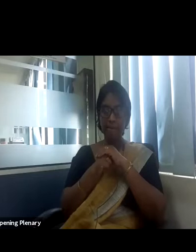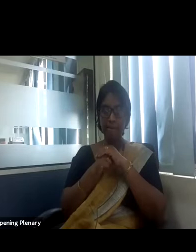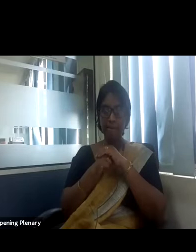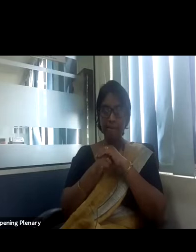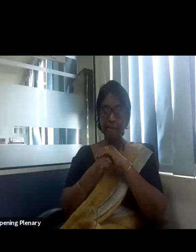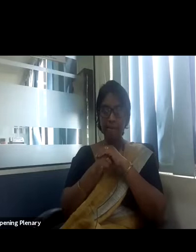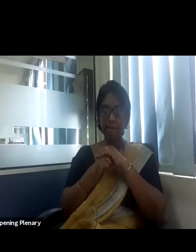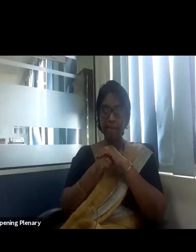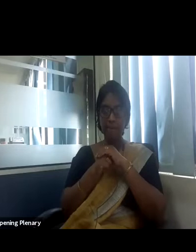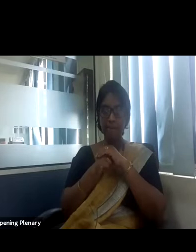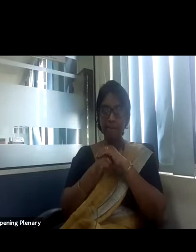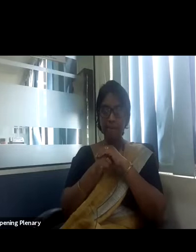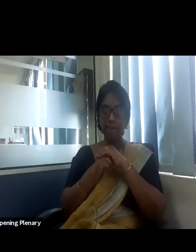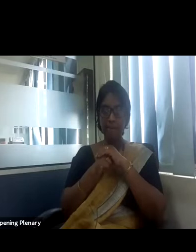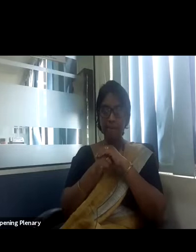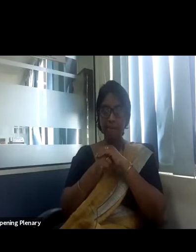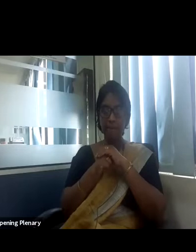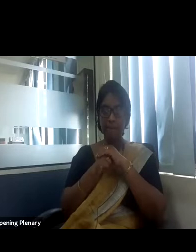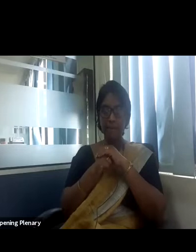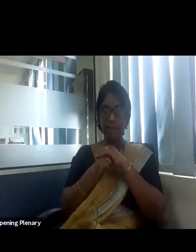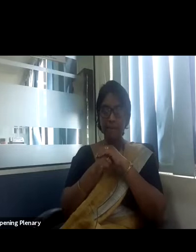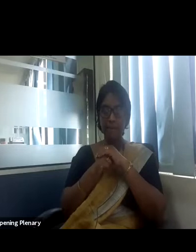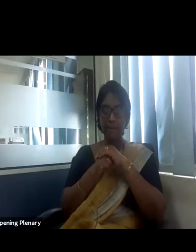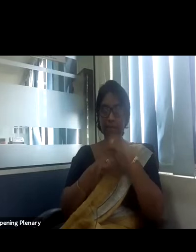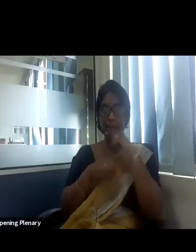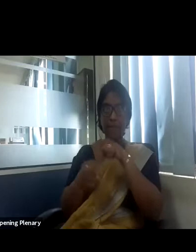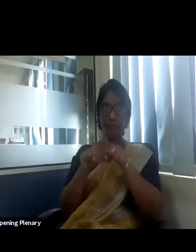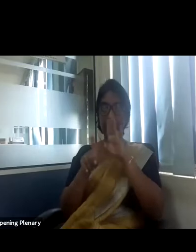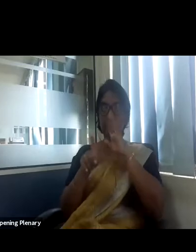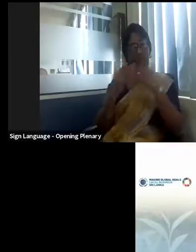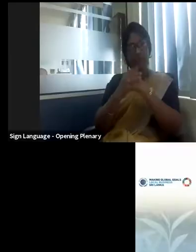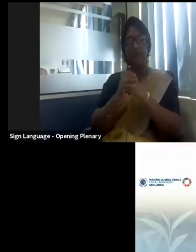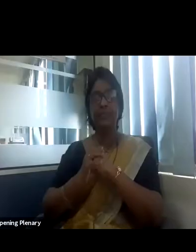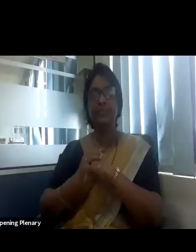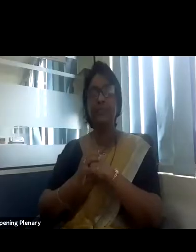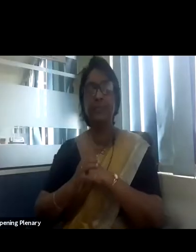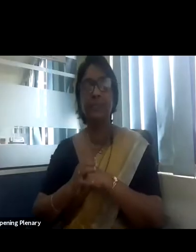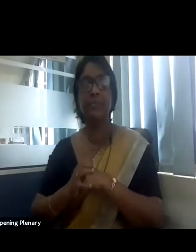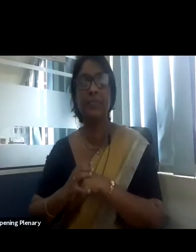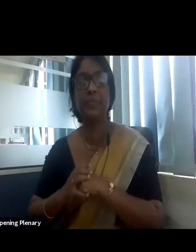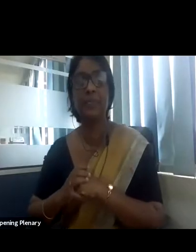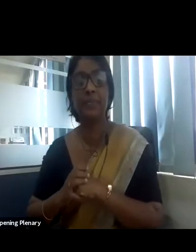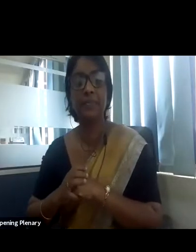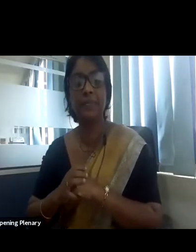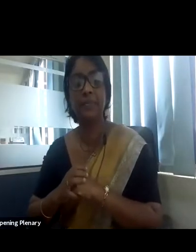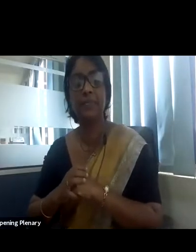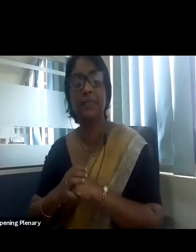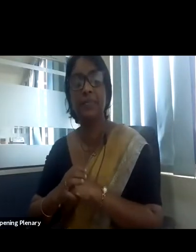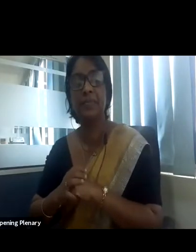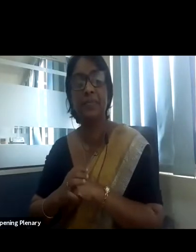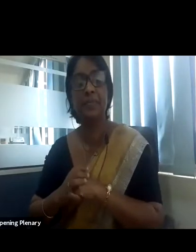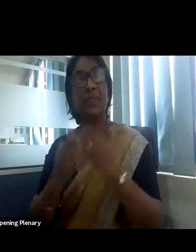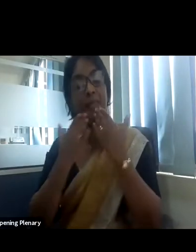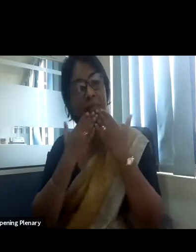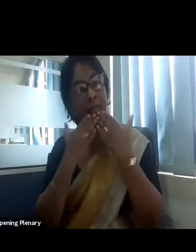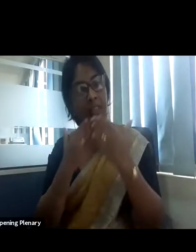efforts to address and achieve the SDGs. Thank you. Thank you, Mr. Robert Jocam, for your insightful